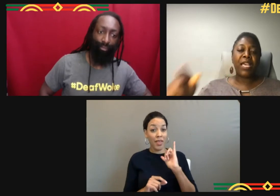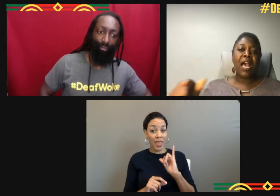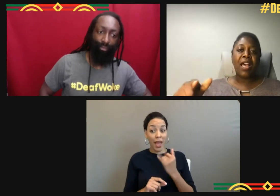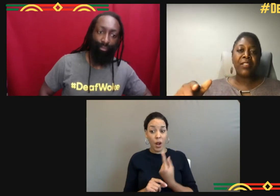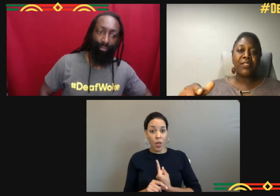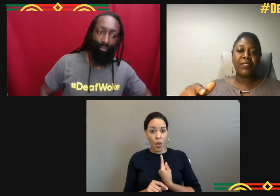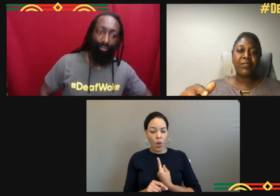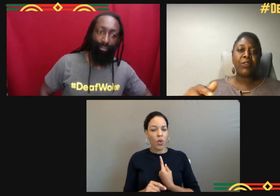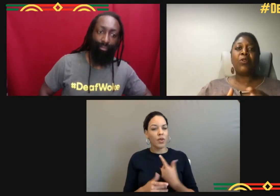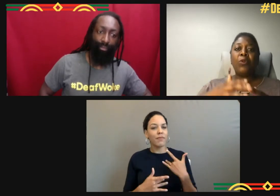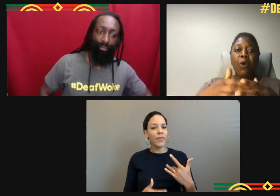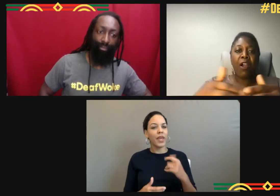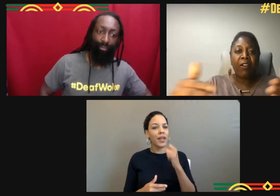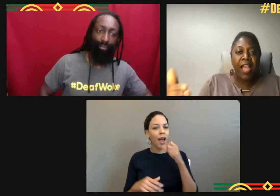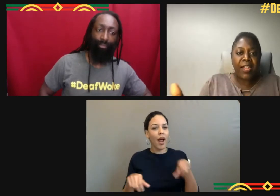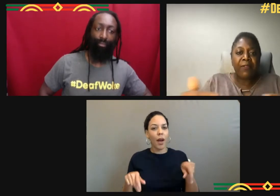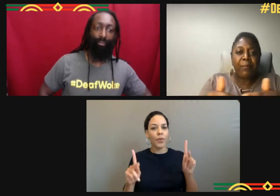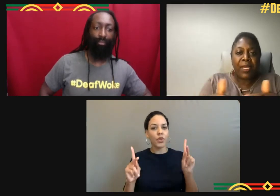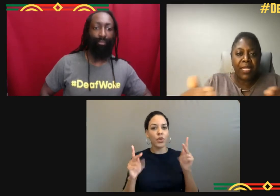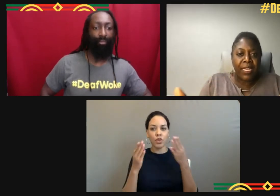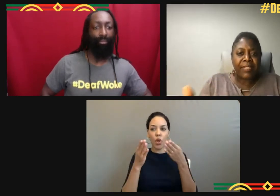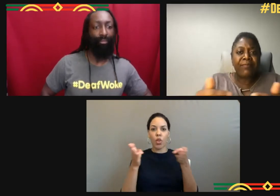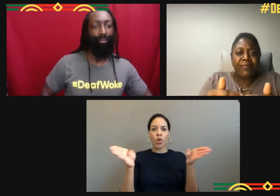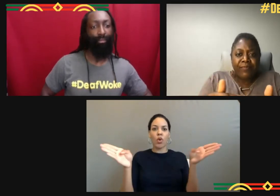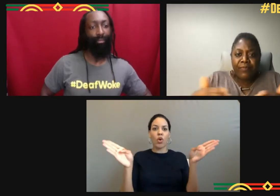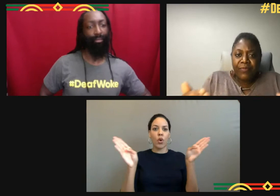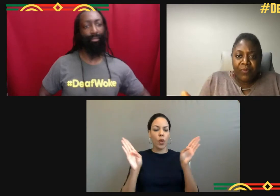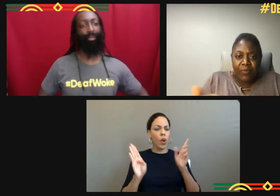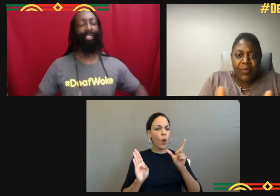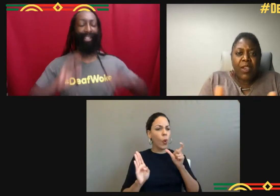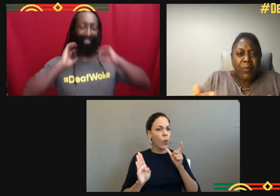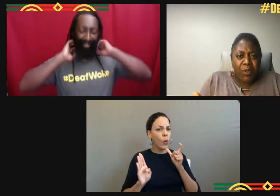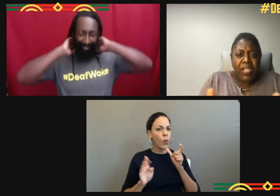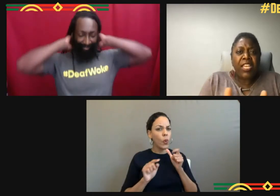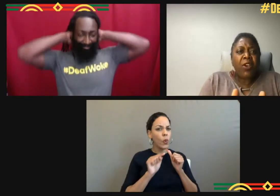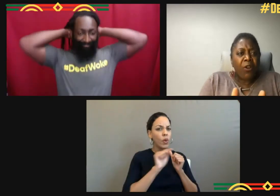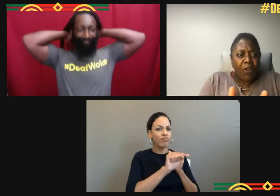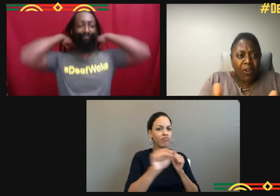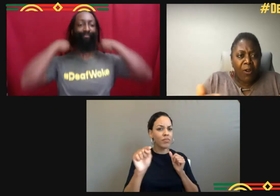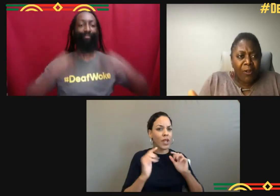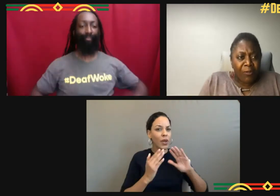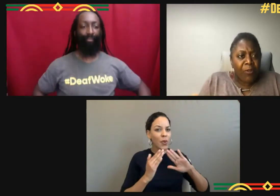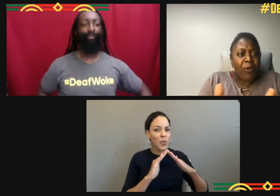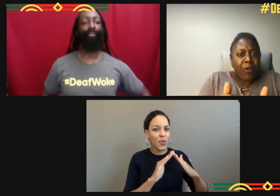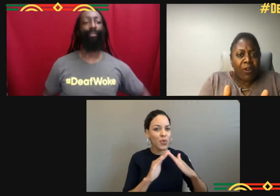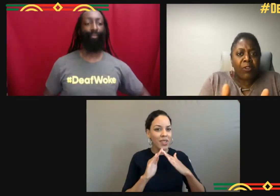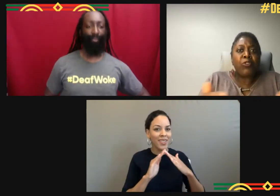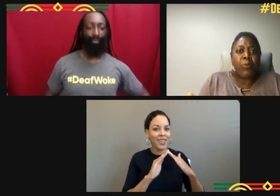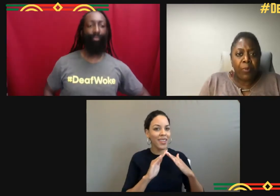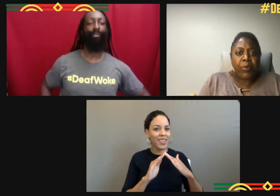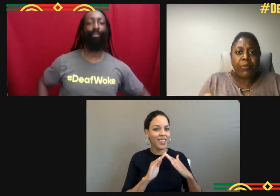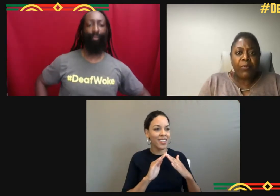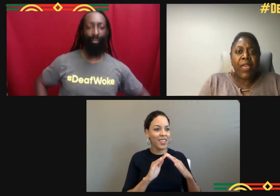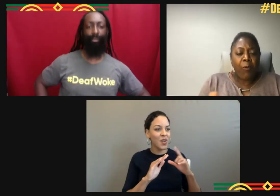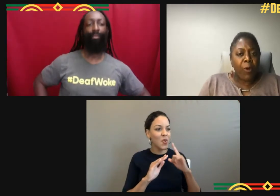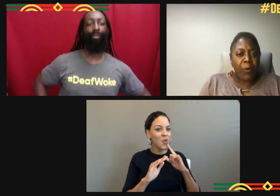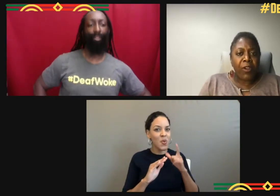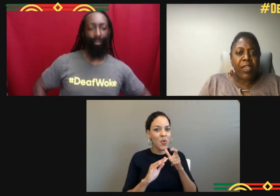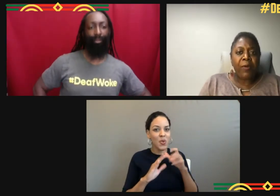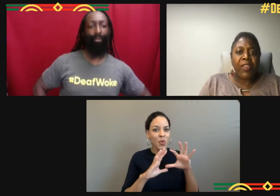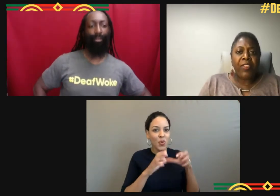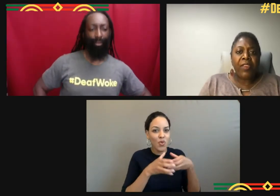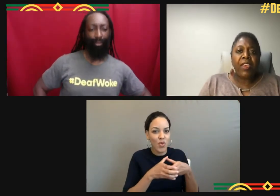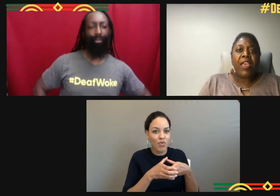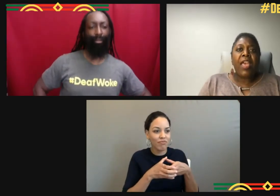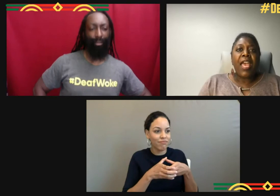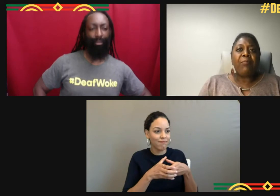look beyond who our kind of immediate community or group that we're